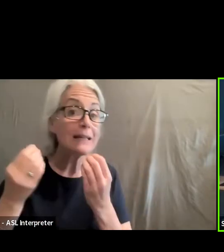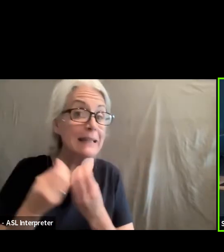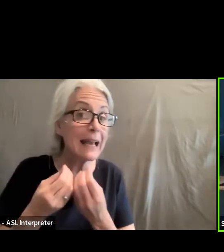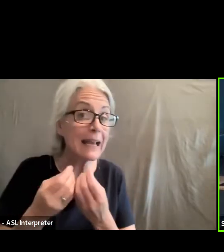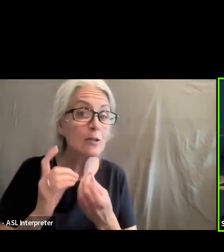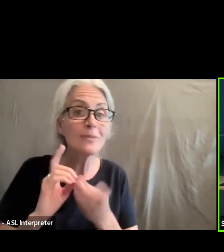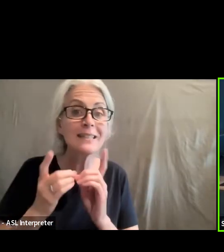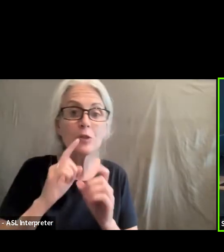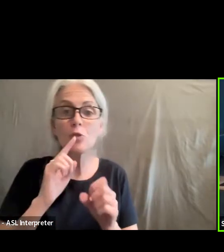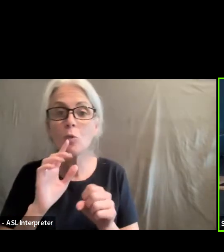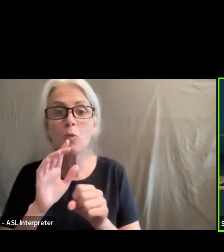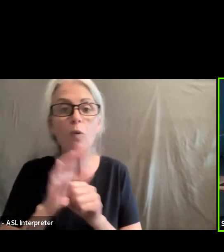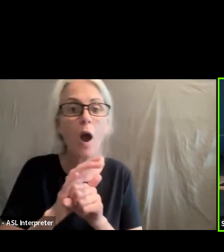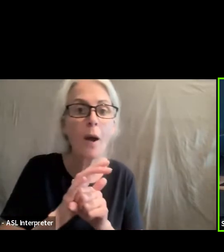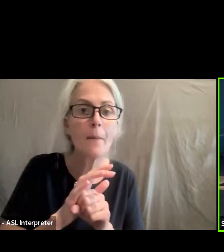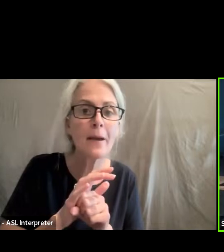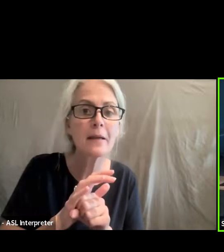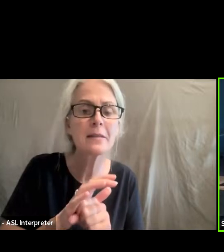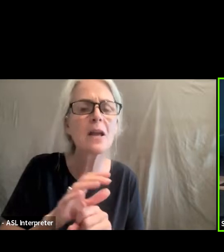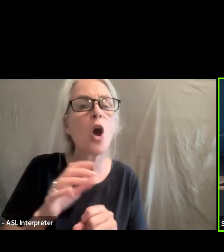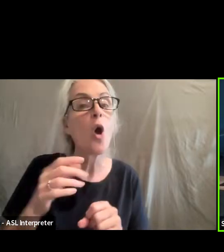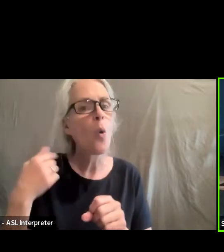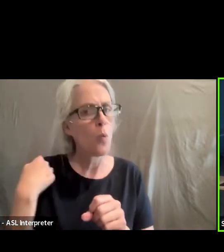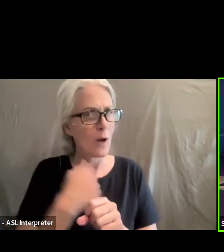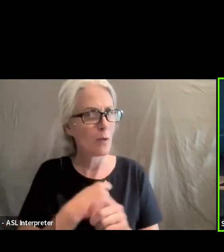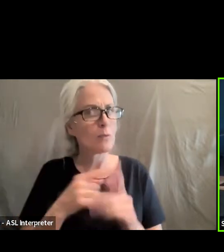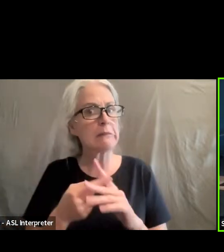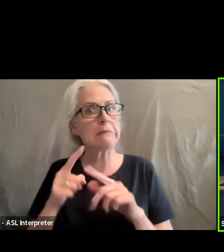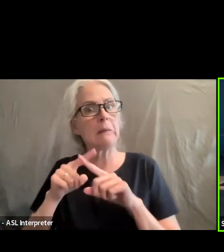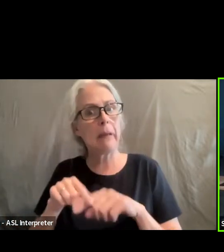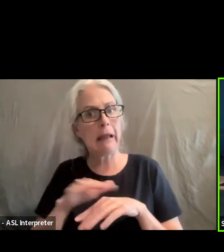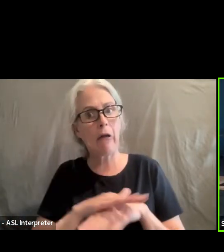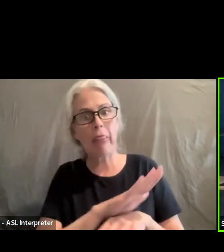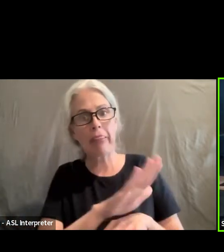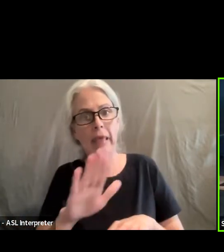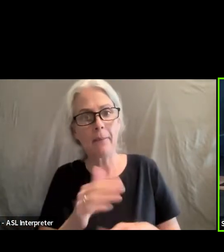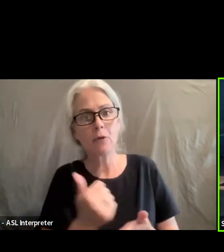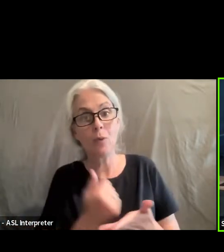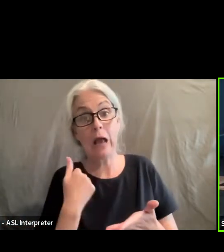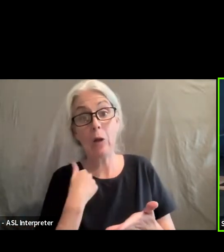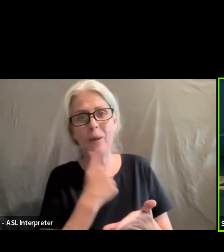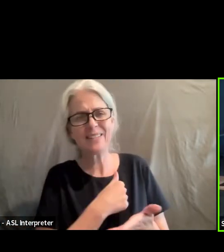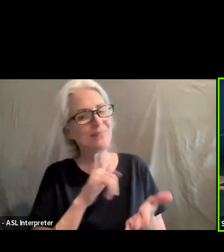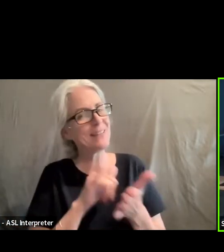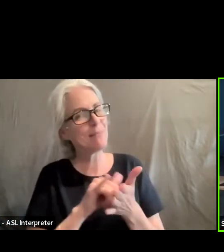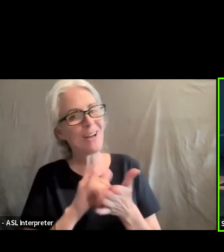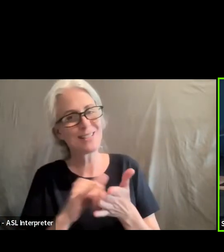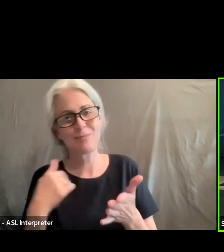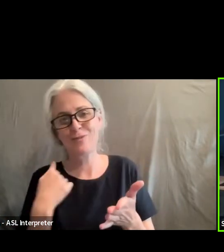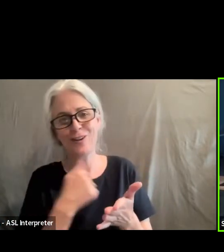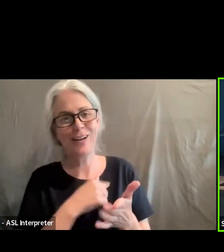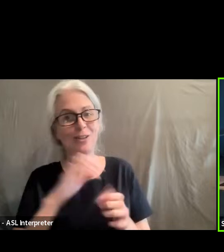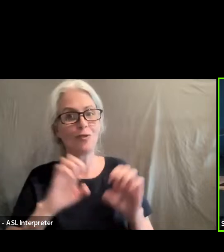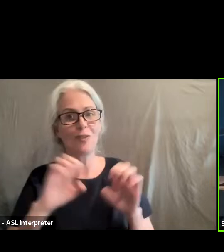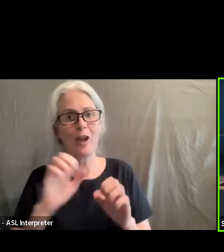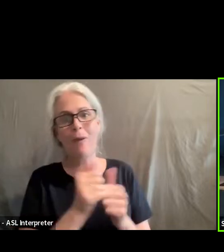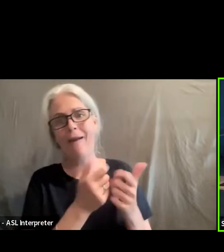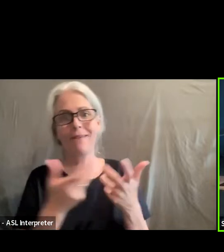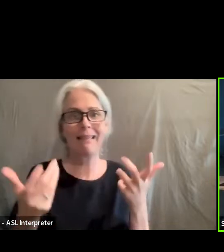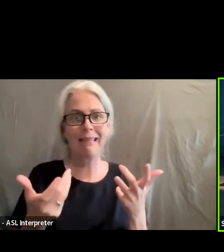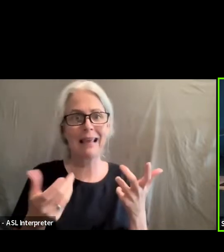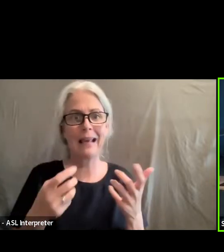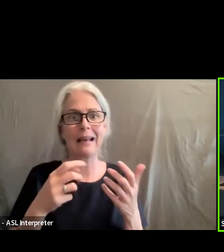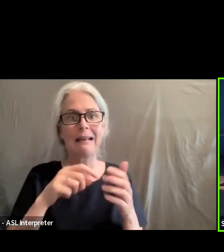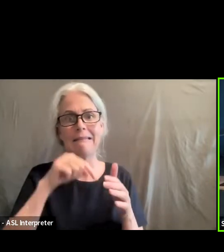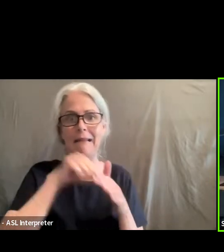Promise, like SMUHSD, that we're going to start to really kind of, I think, lean on to help us, because in many ways it's impossible for us to kind of evaluate all of them down to the gory